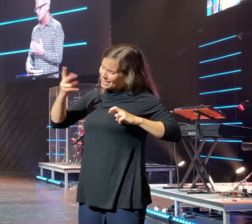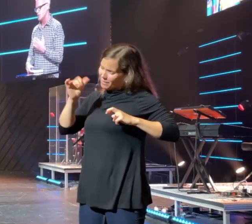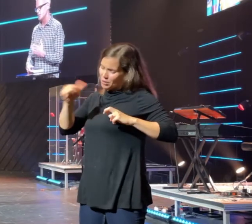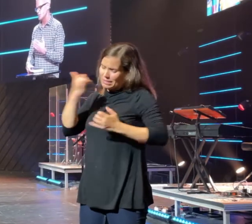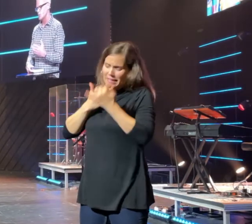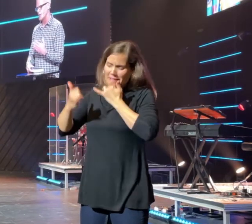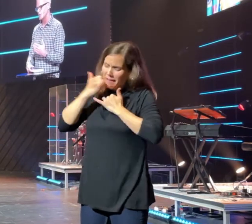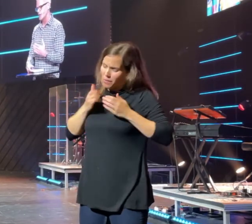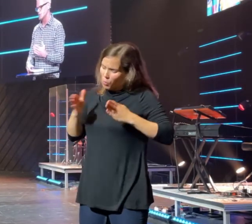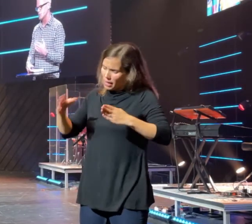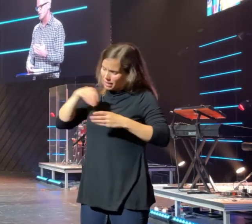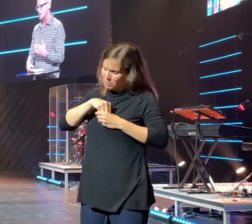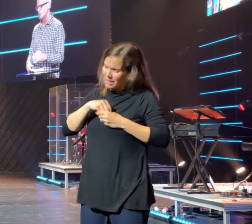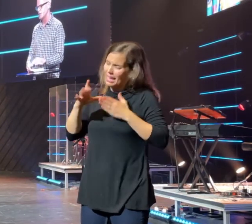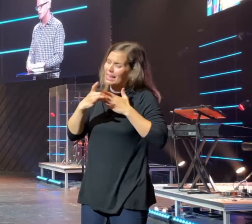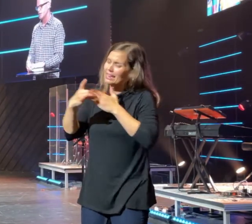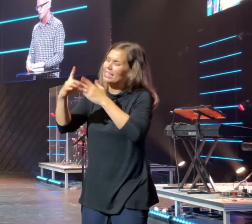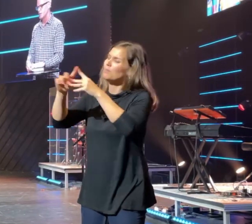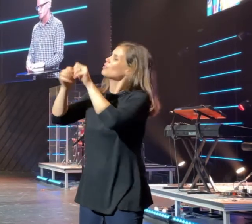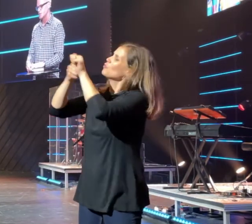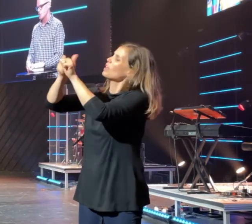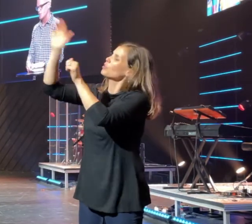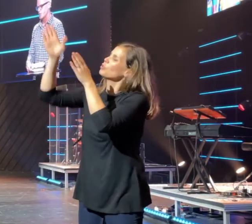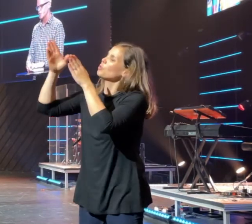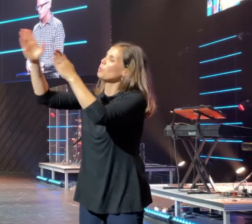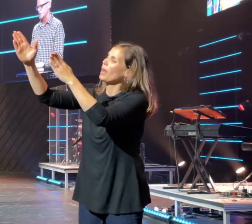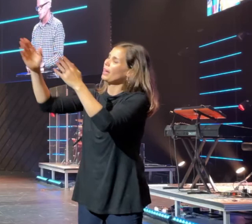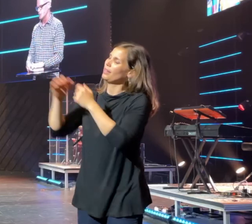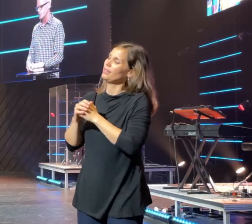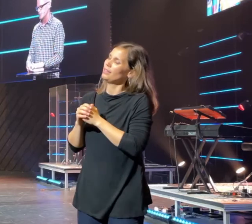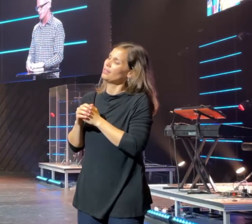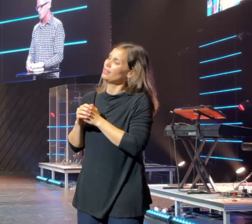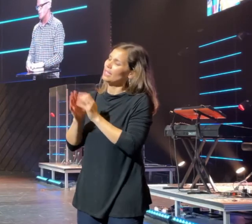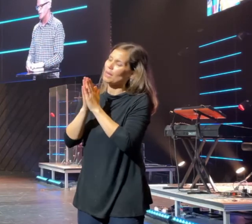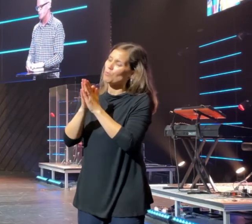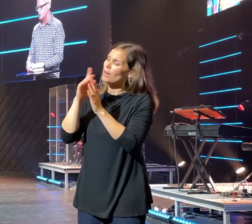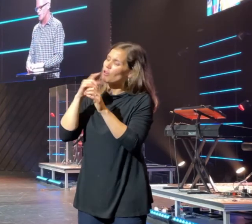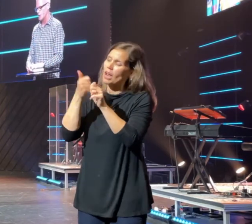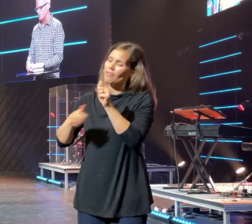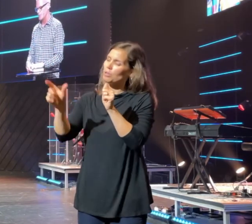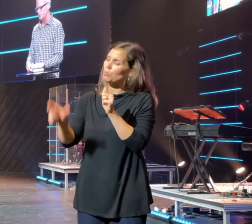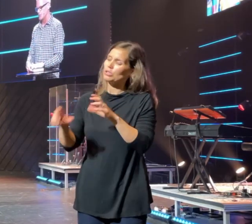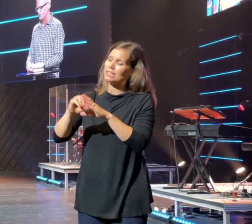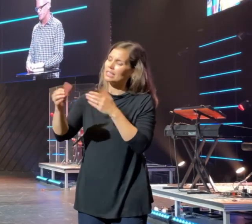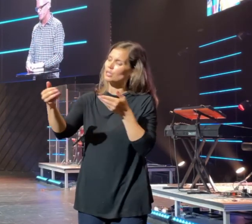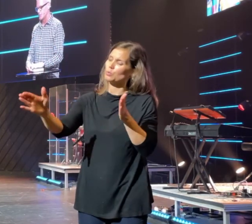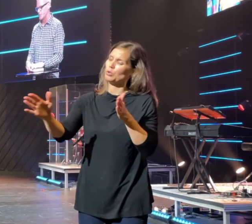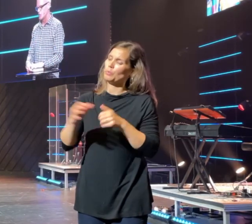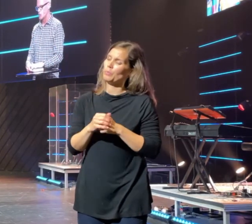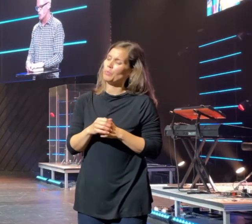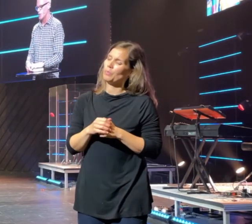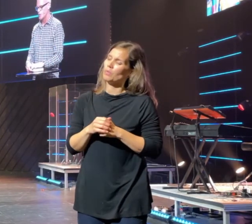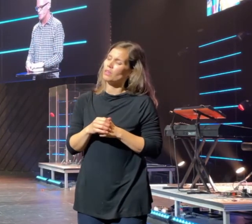me into the way everlasting. May that be so for everyone in this room, that we might become